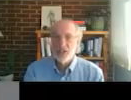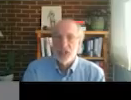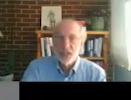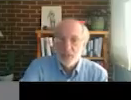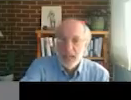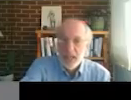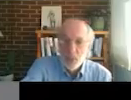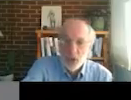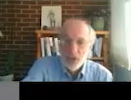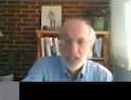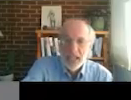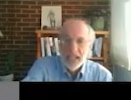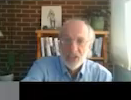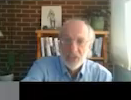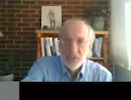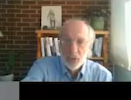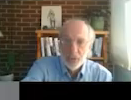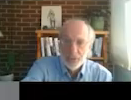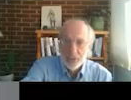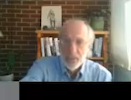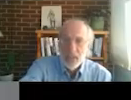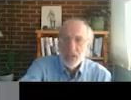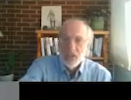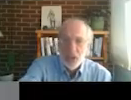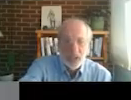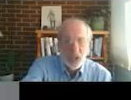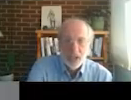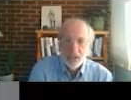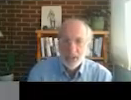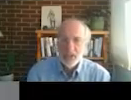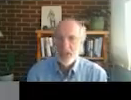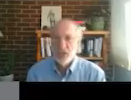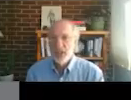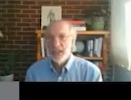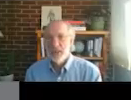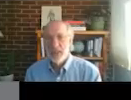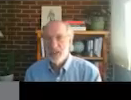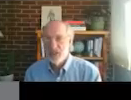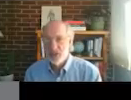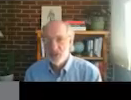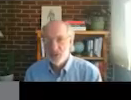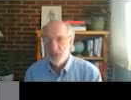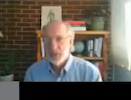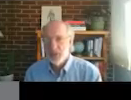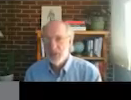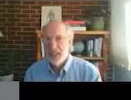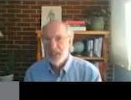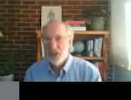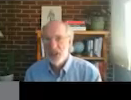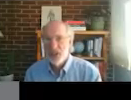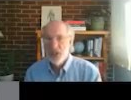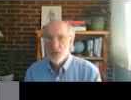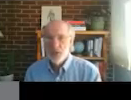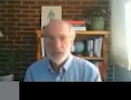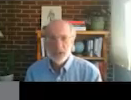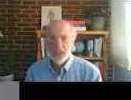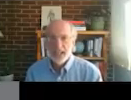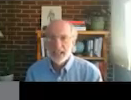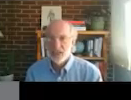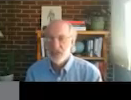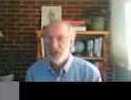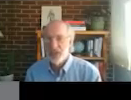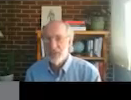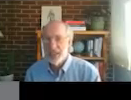things that the child may want to ask for. So I talked about this already. The man's controlled by motivation. One